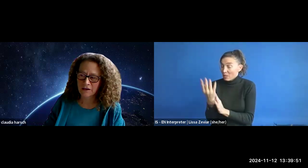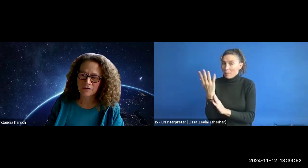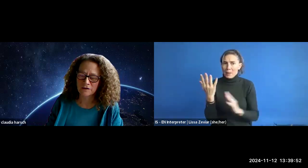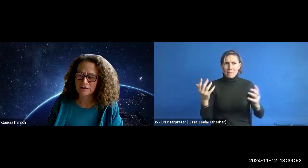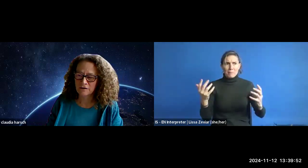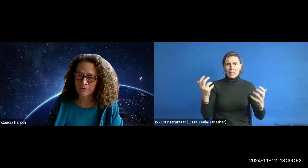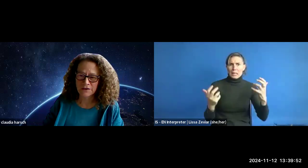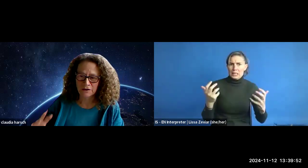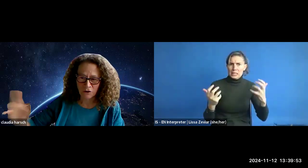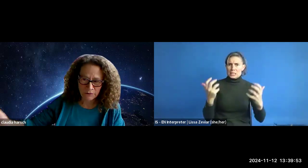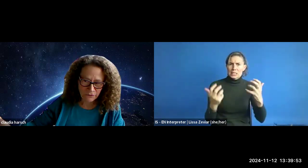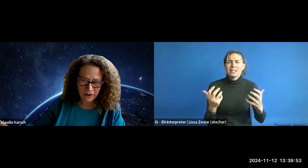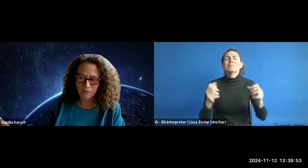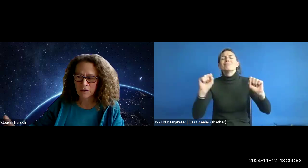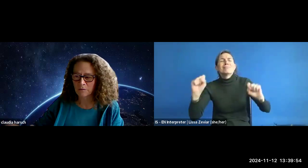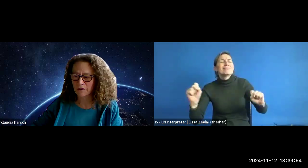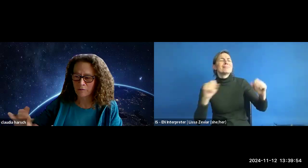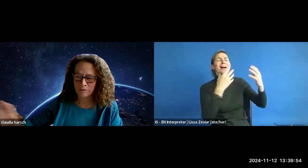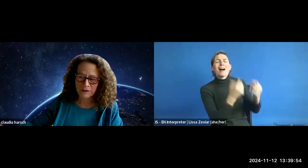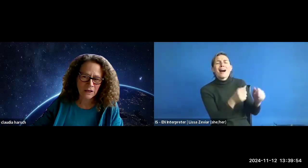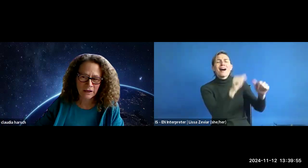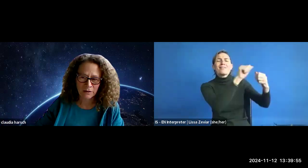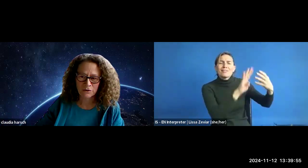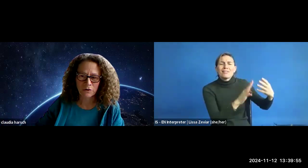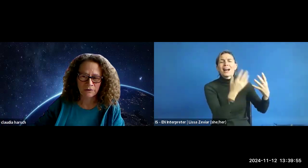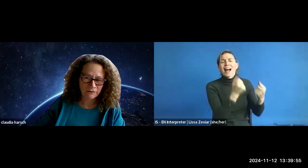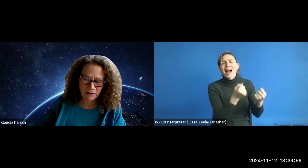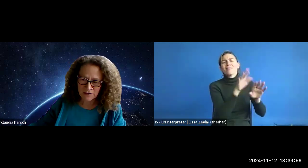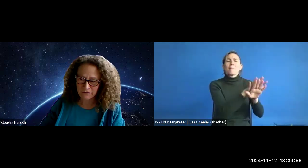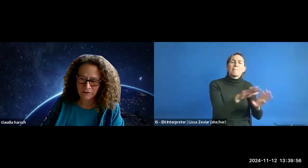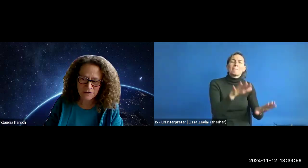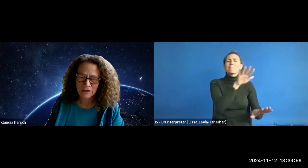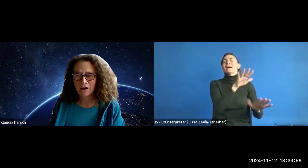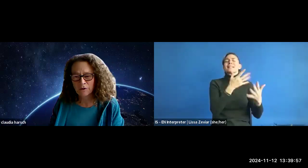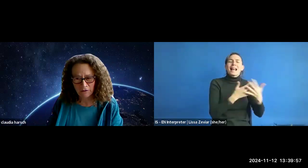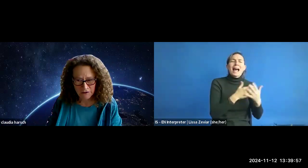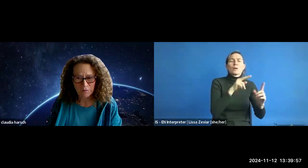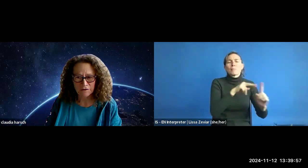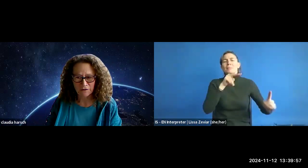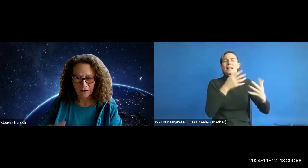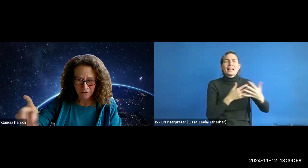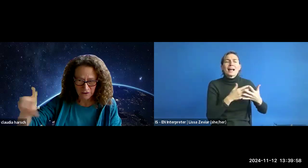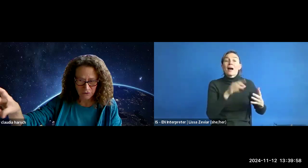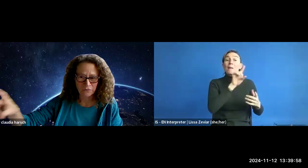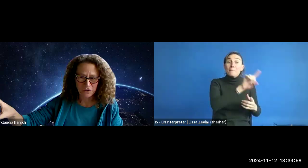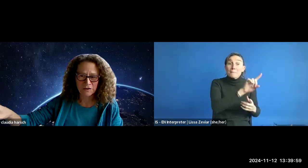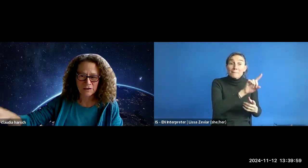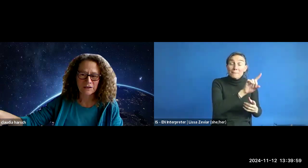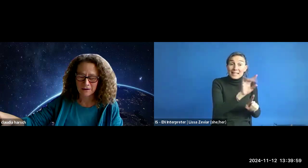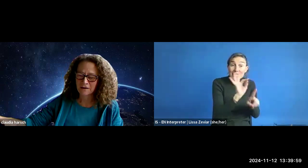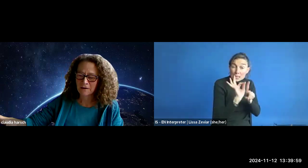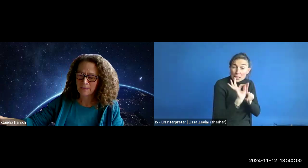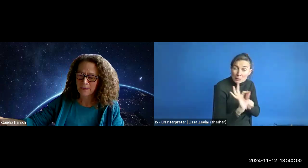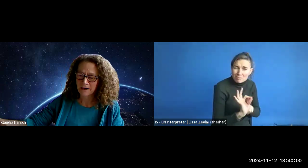its scales and the descriptors, they're a common framework with common meta language, common reference levels, but they're unspecific as you've